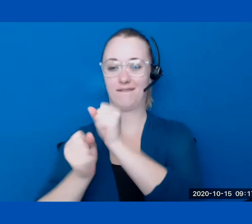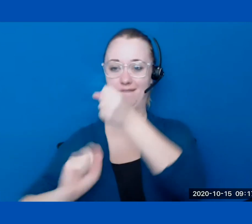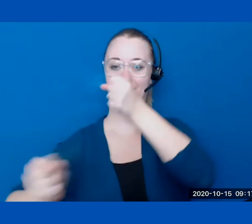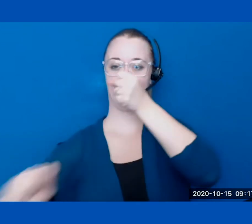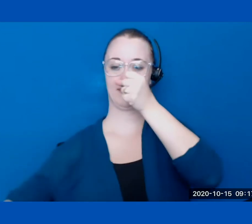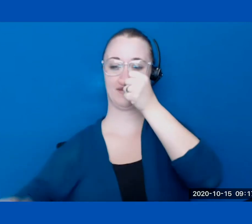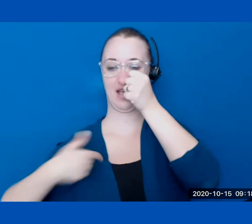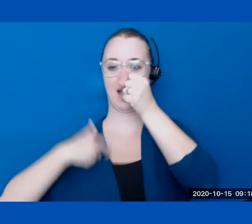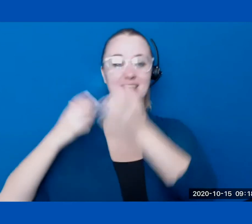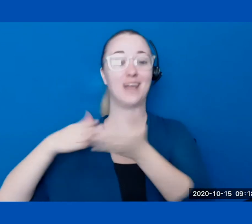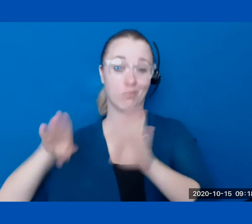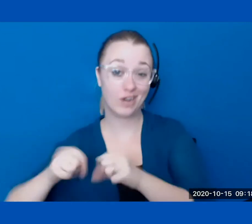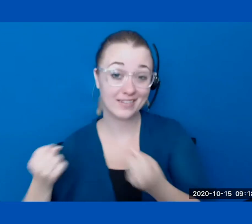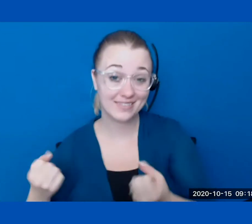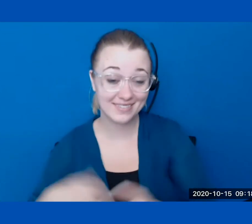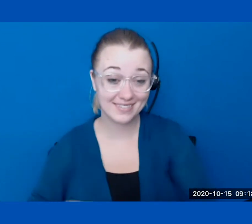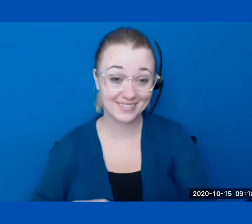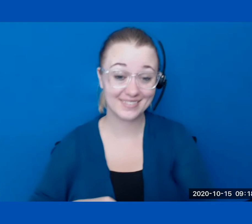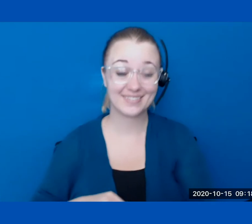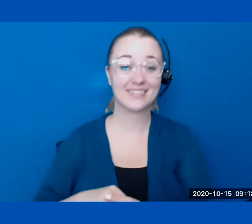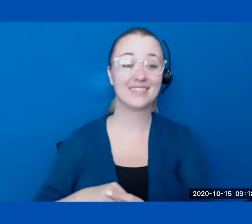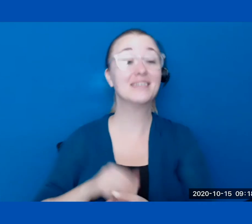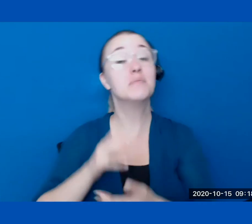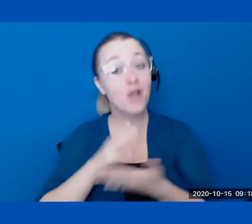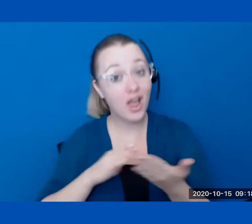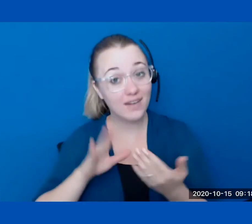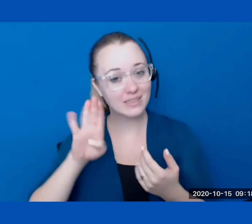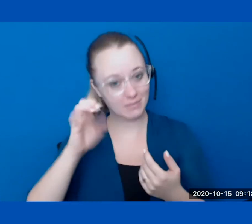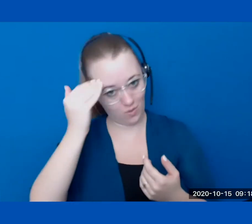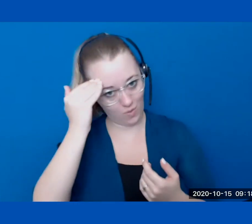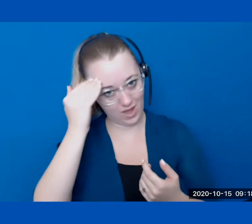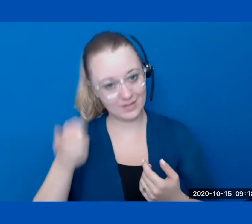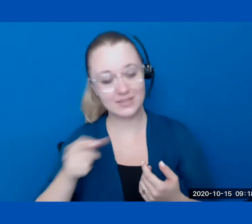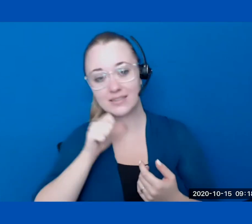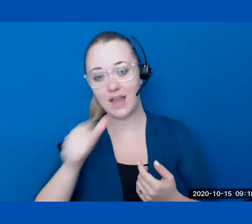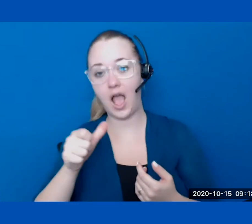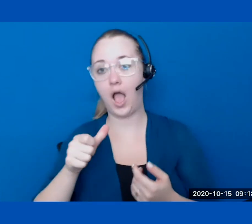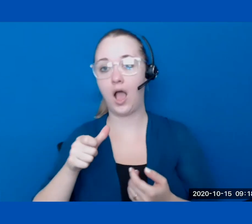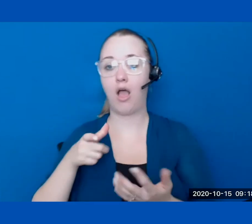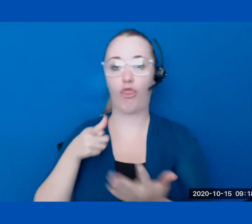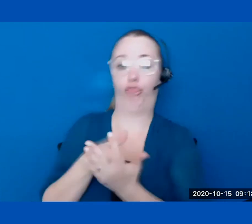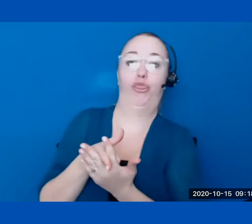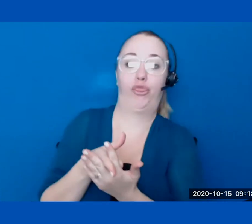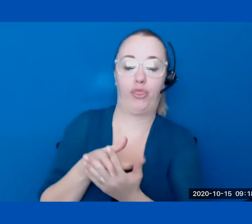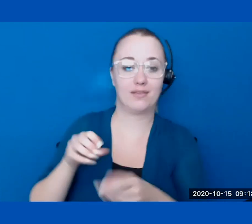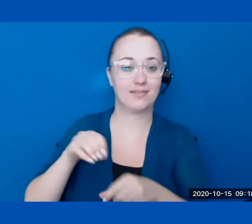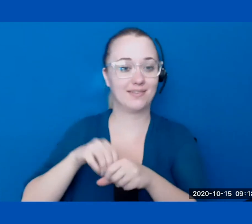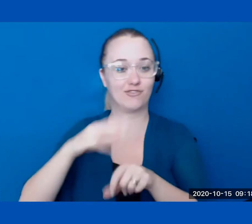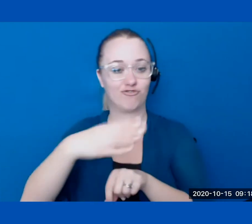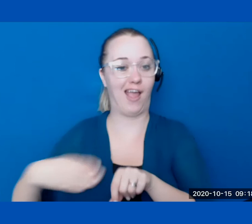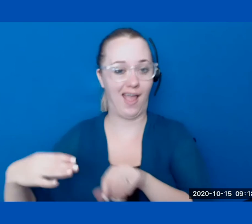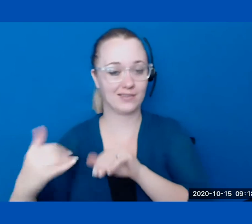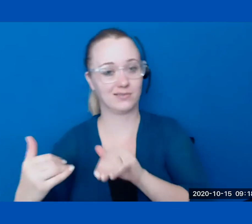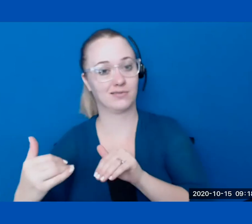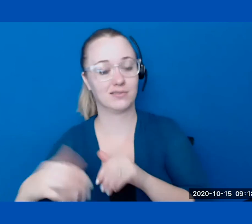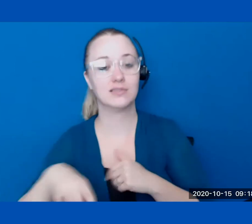Um, part of it is being aware that it's not getting caught in cracks and gonna snap on you, but a lot of it also